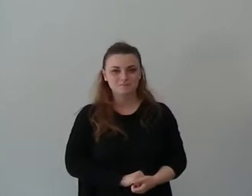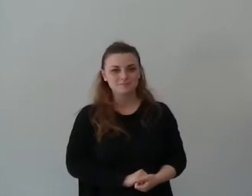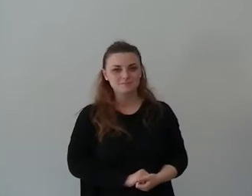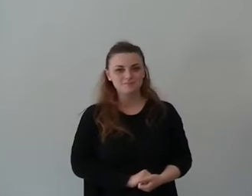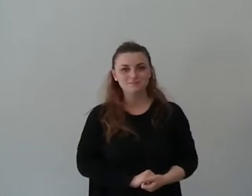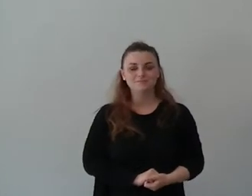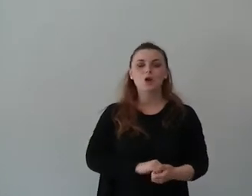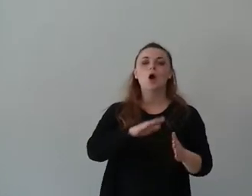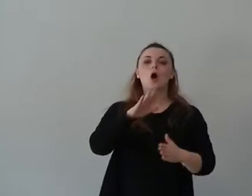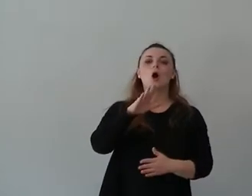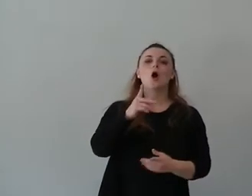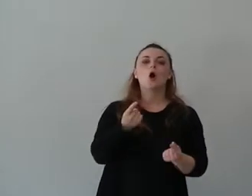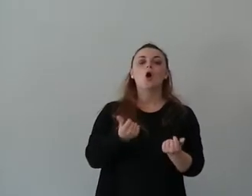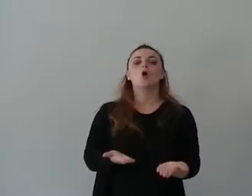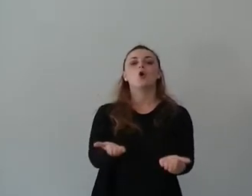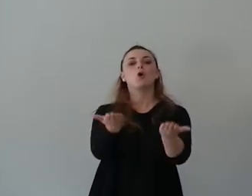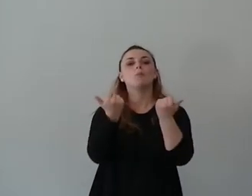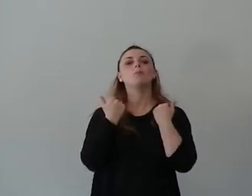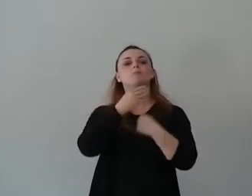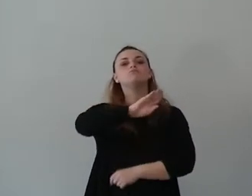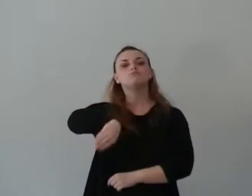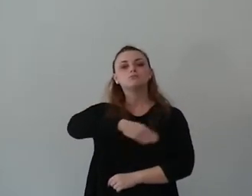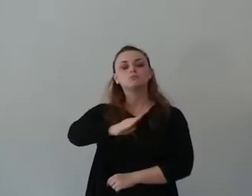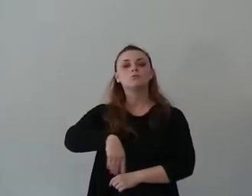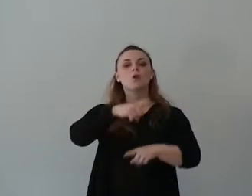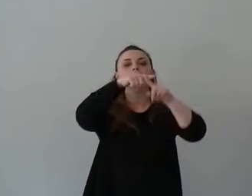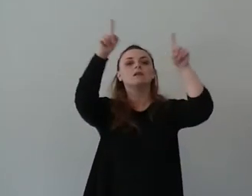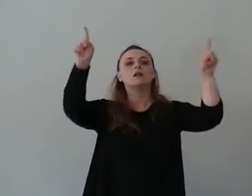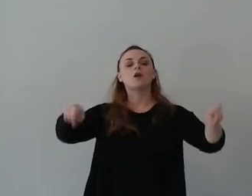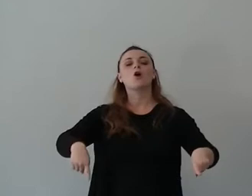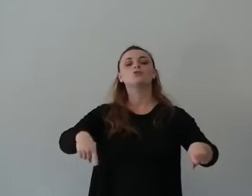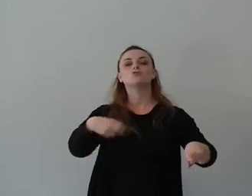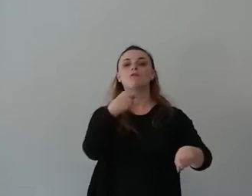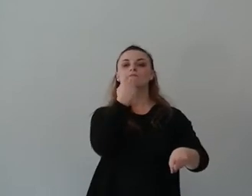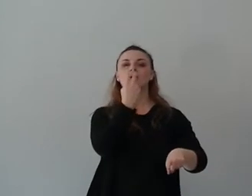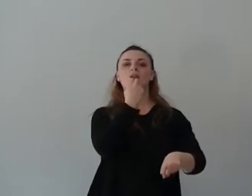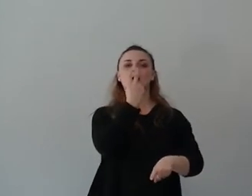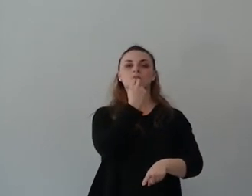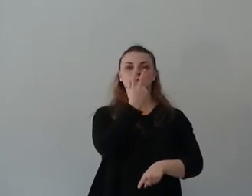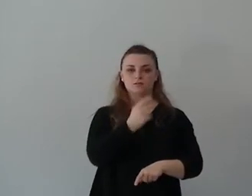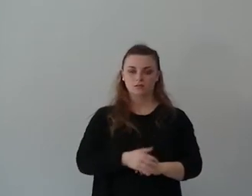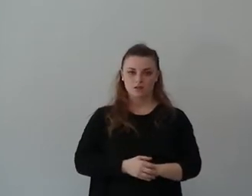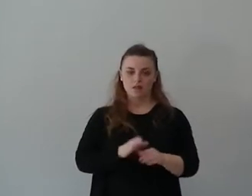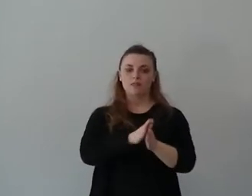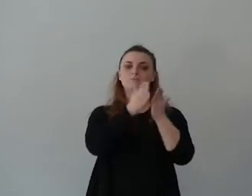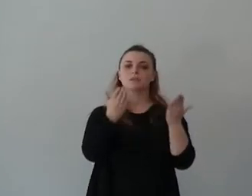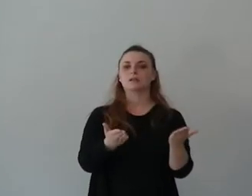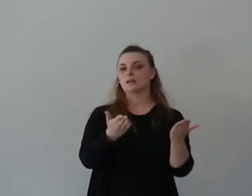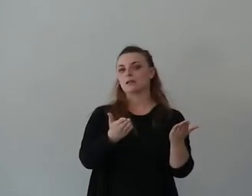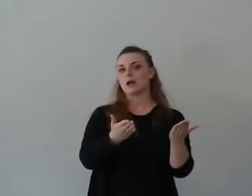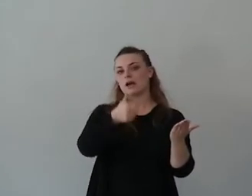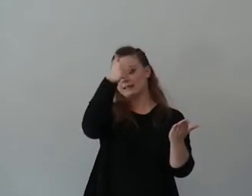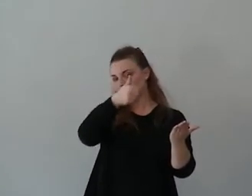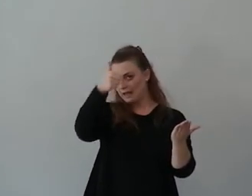a Firenze nella libreria cristiana. They don't say anything about God on them, unfortunately. Non dicono niente di specifico su